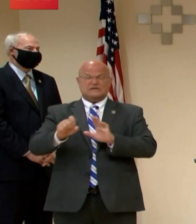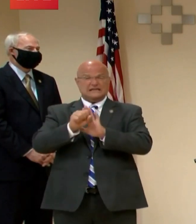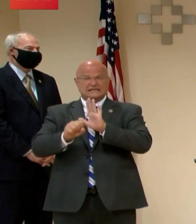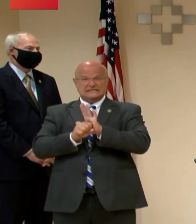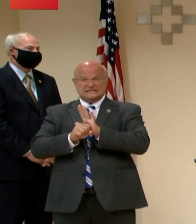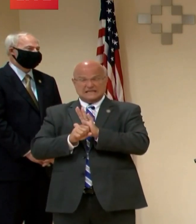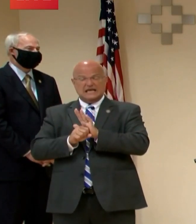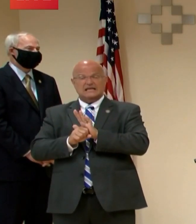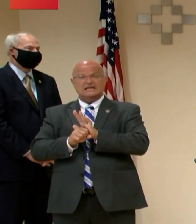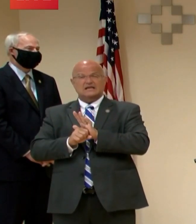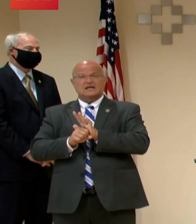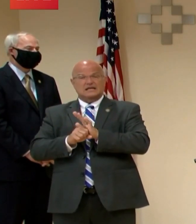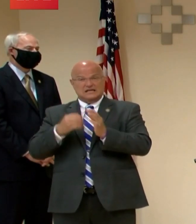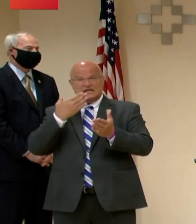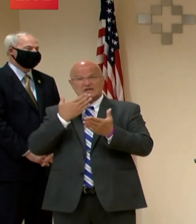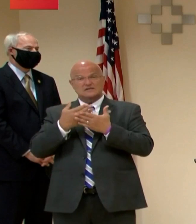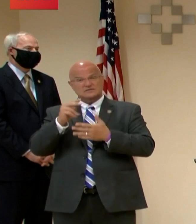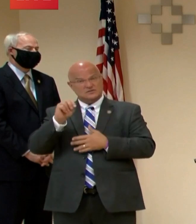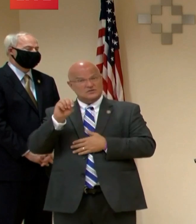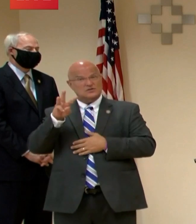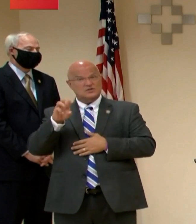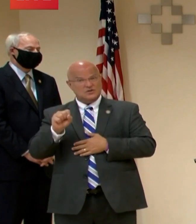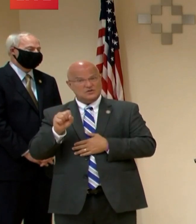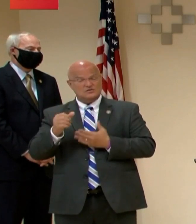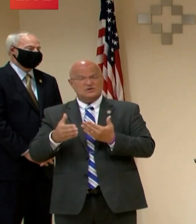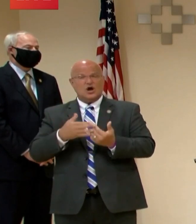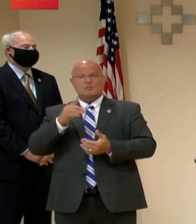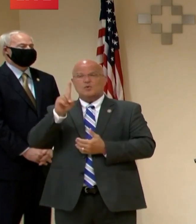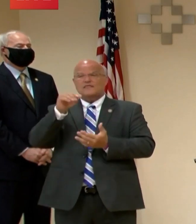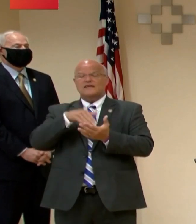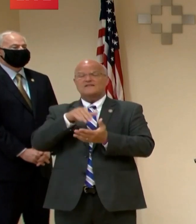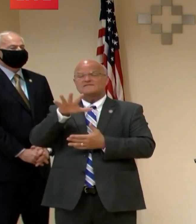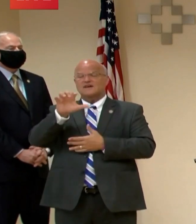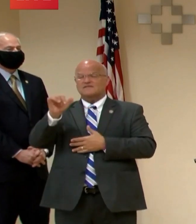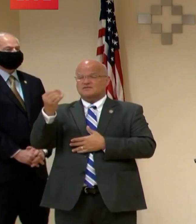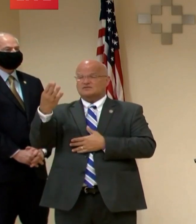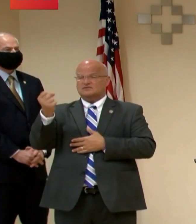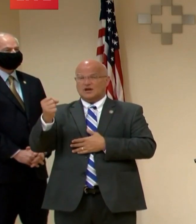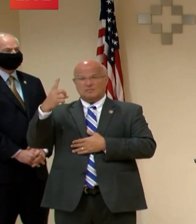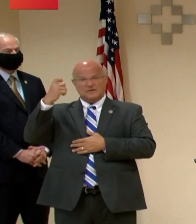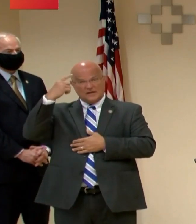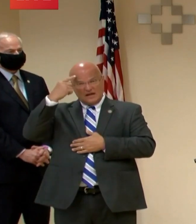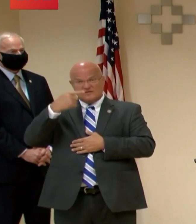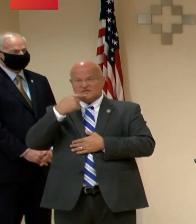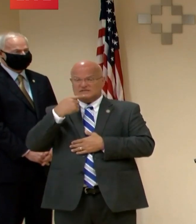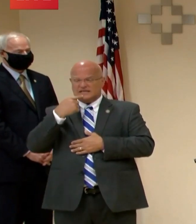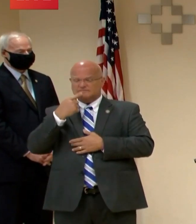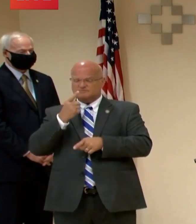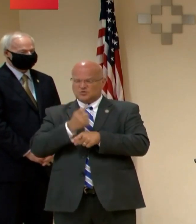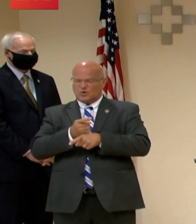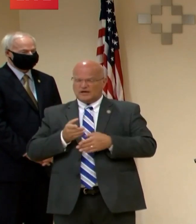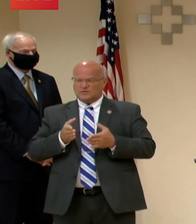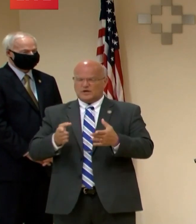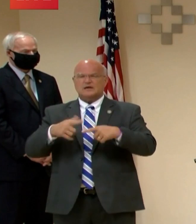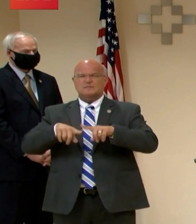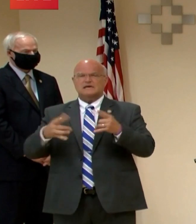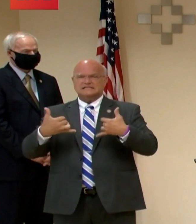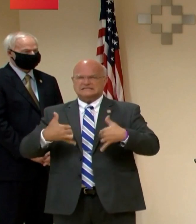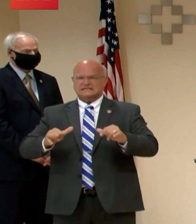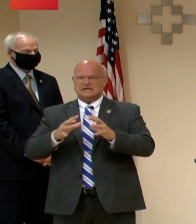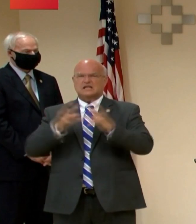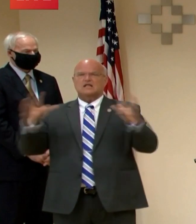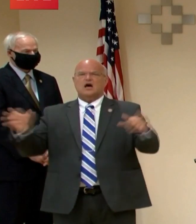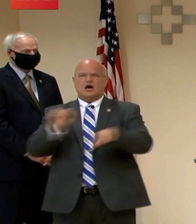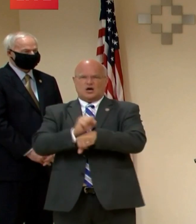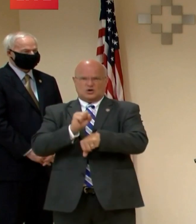state, regionally. That's good news. Almost 1,500 jobs, as the governor said. We're heading in the right direction, but again, still much more work